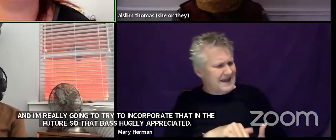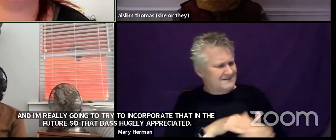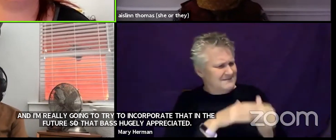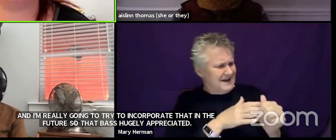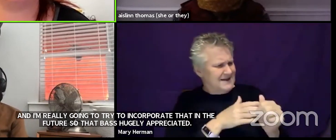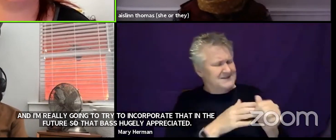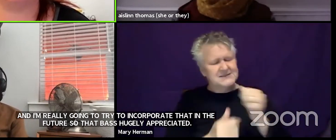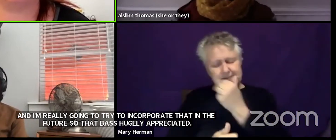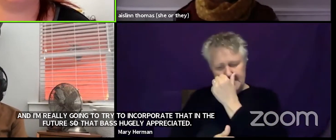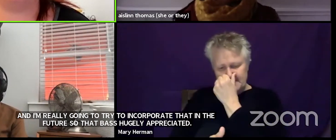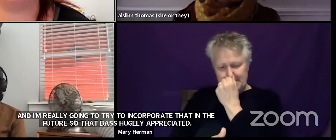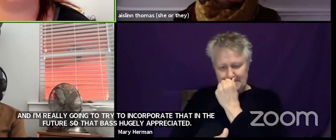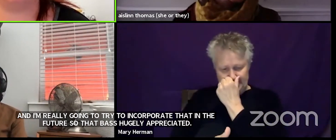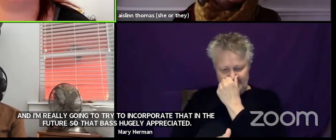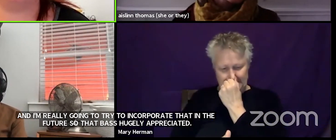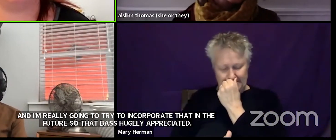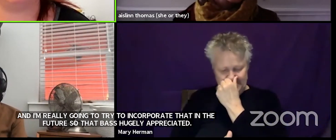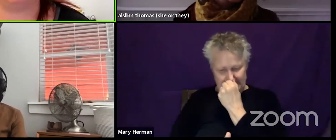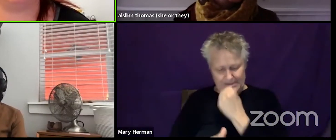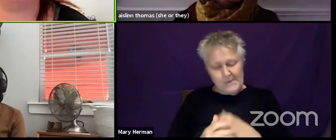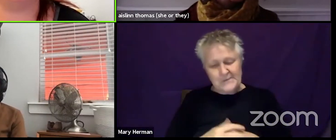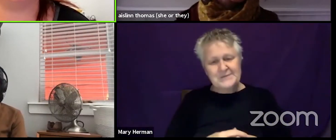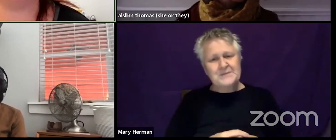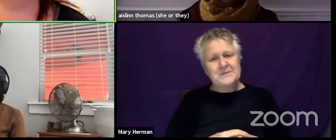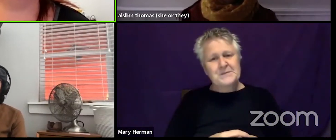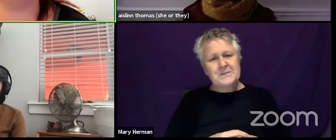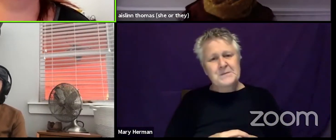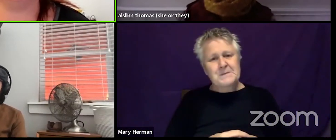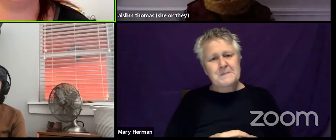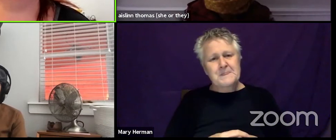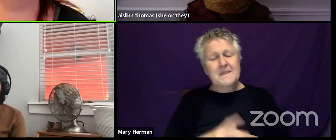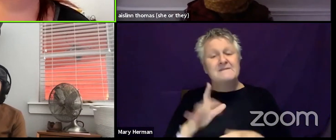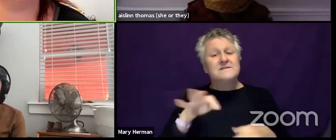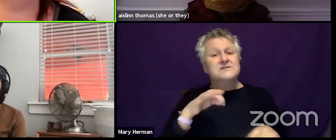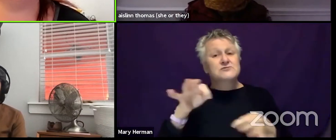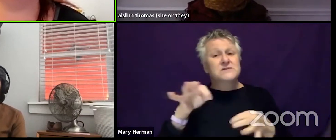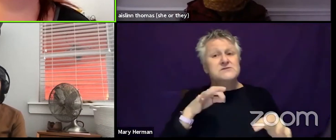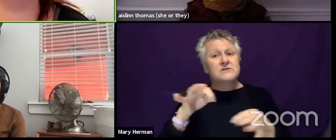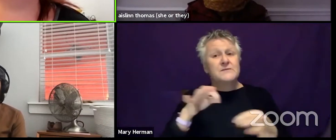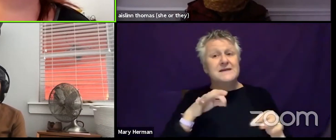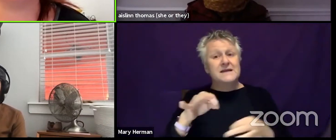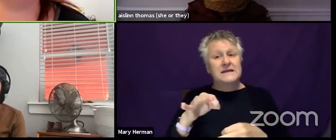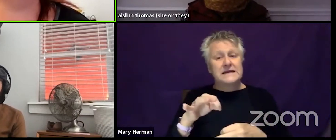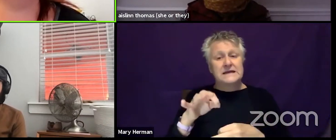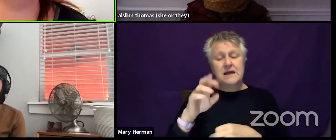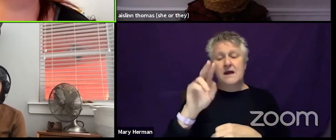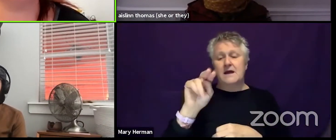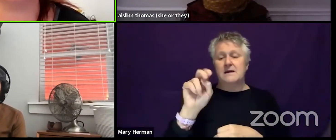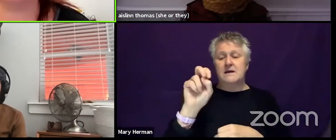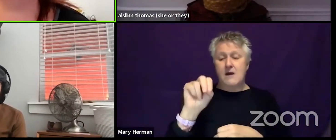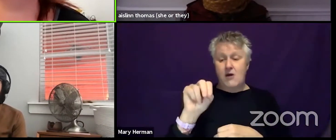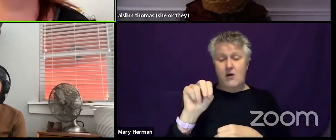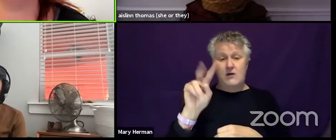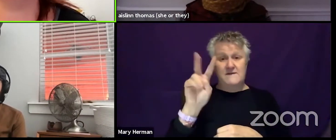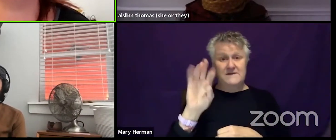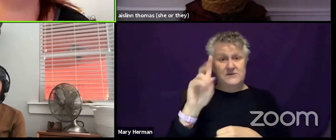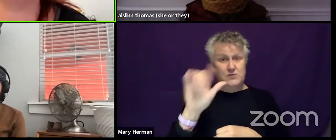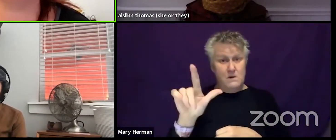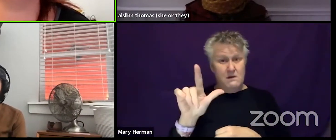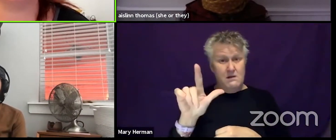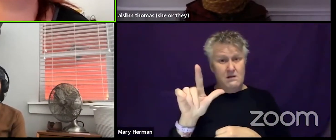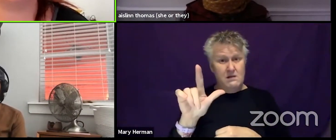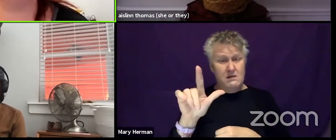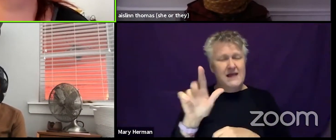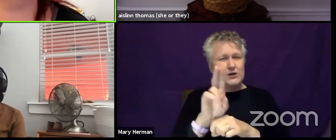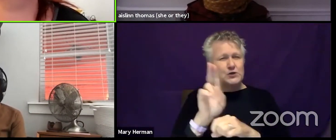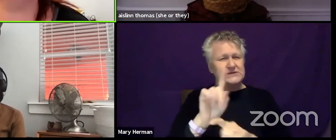the description of, being non-visual and a user of different senses also is really something